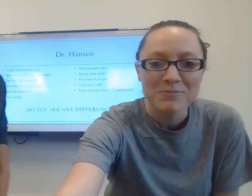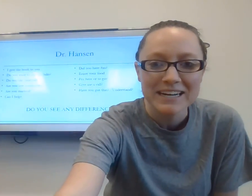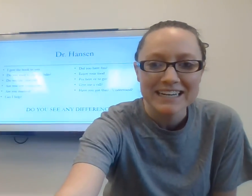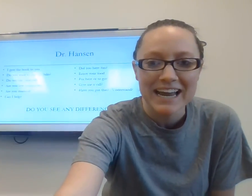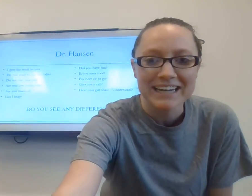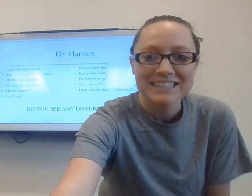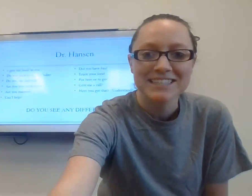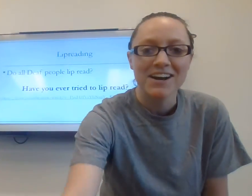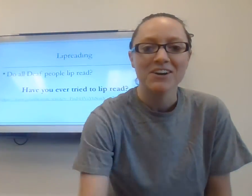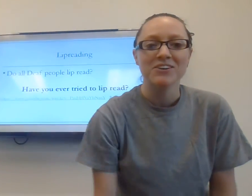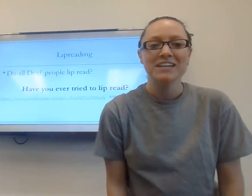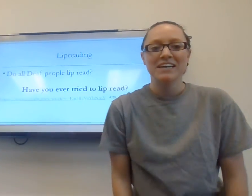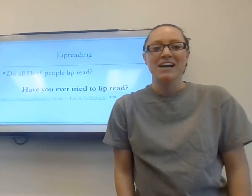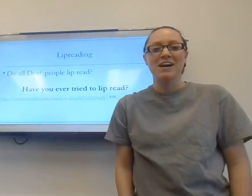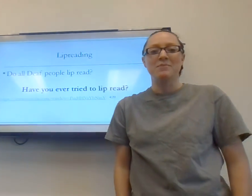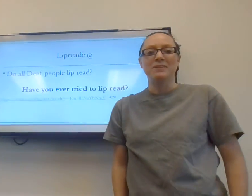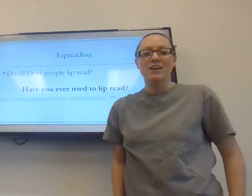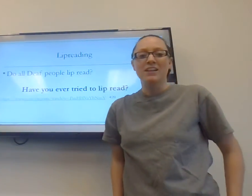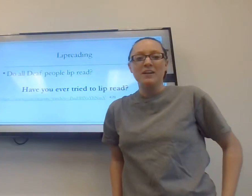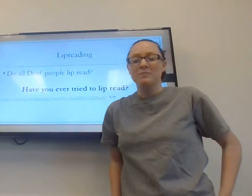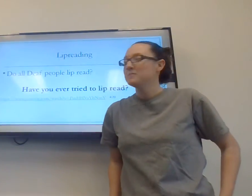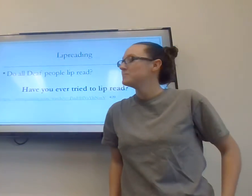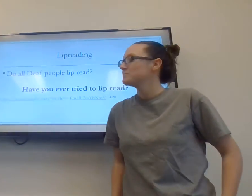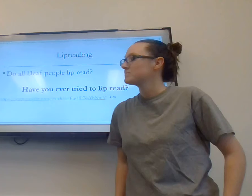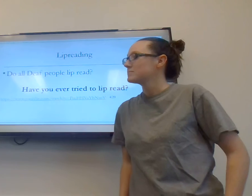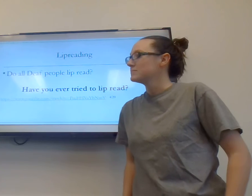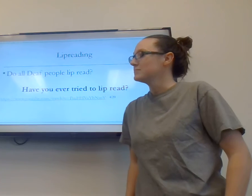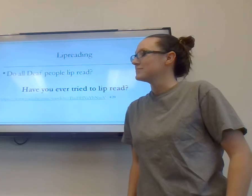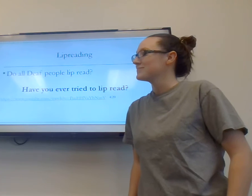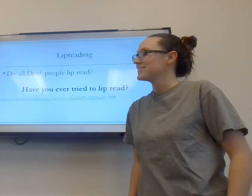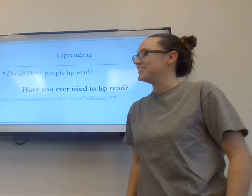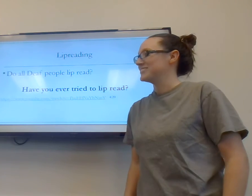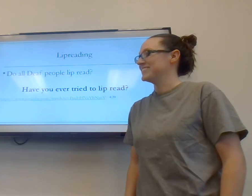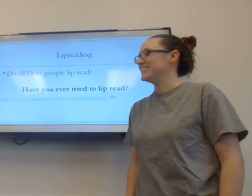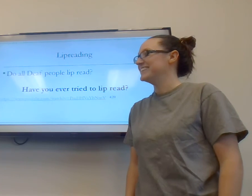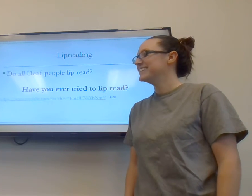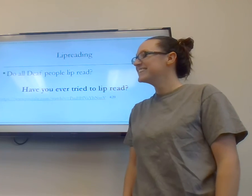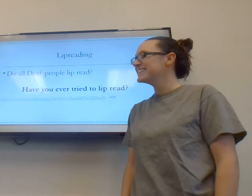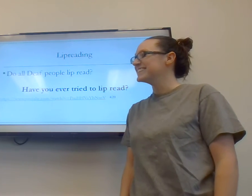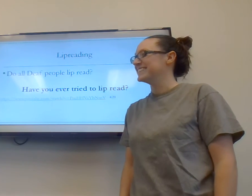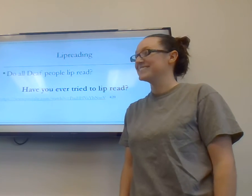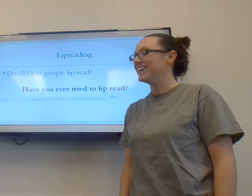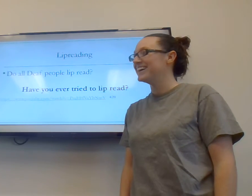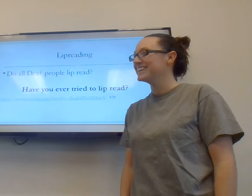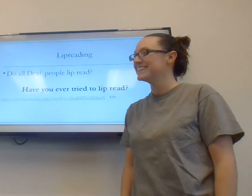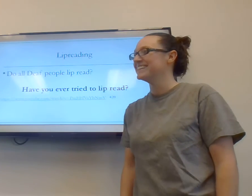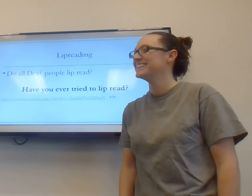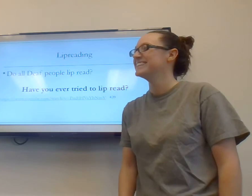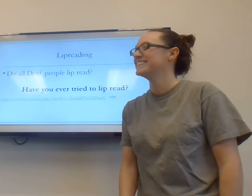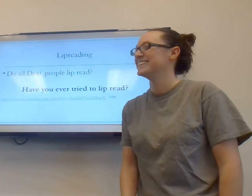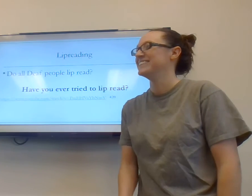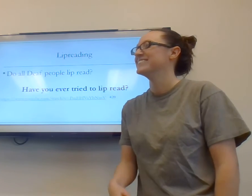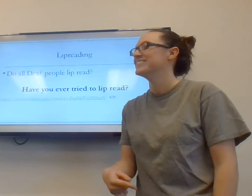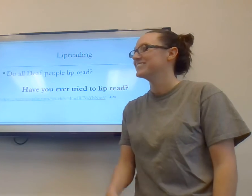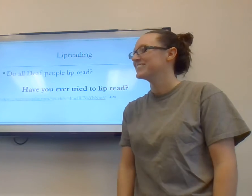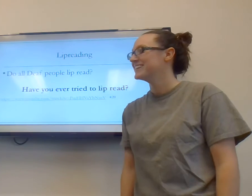reading next. So a lot of... You want to look at... Oh. You're still on. It's fine. All right. Do you I didn't know if you